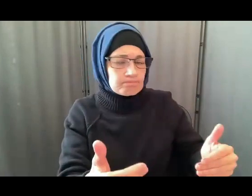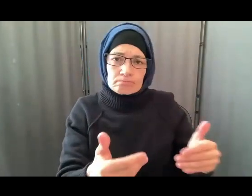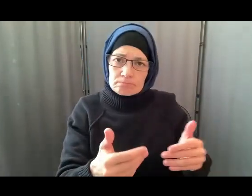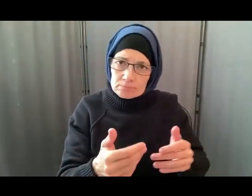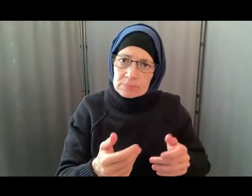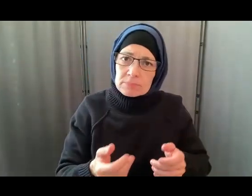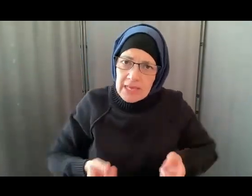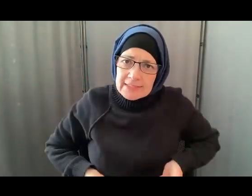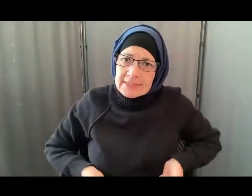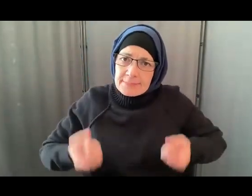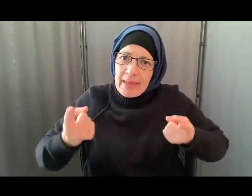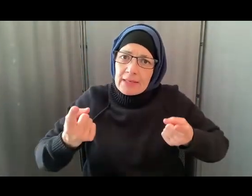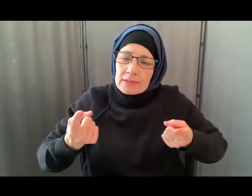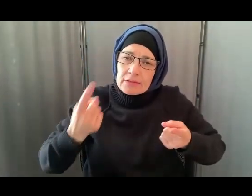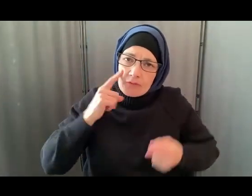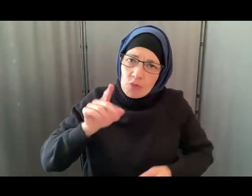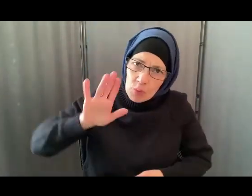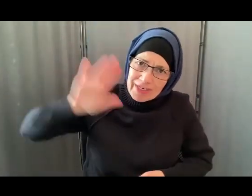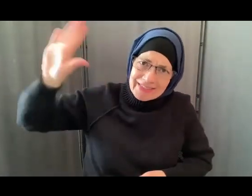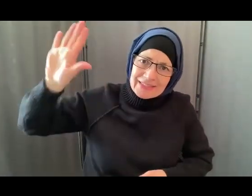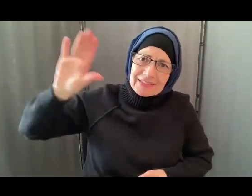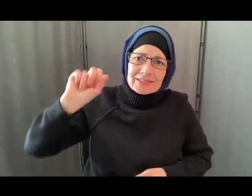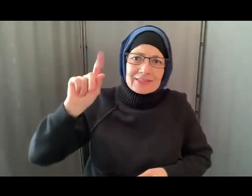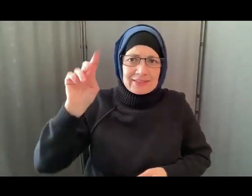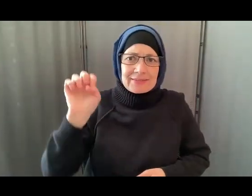Some of you will act miserly,